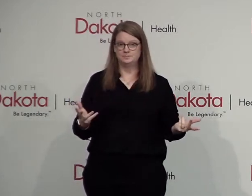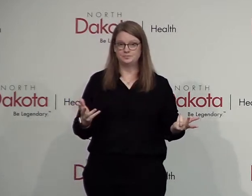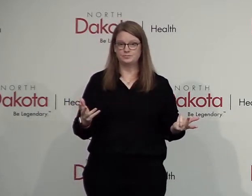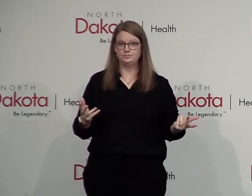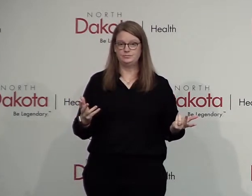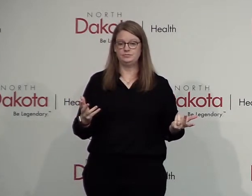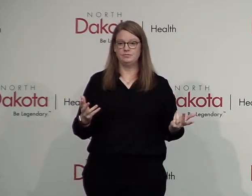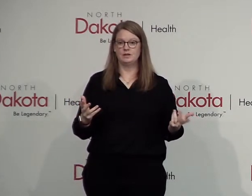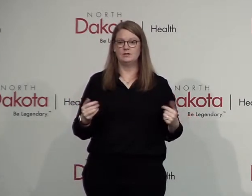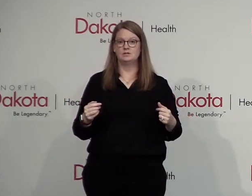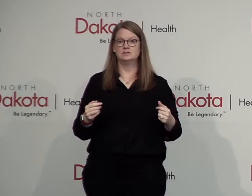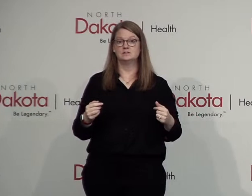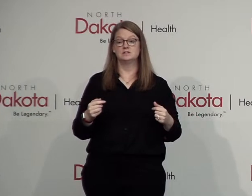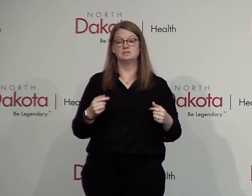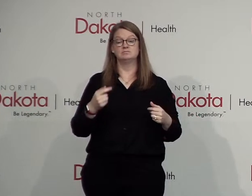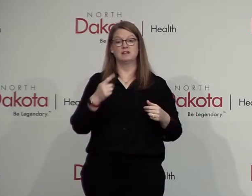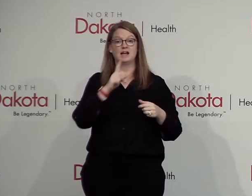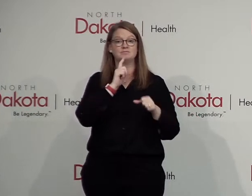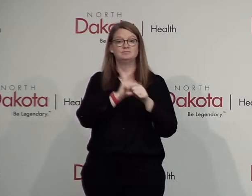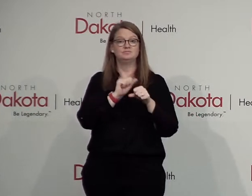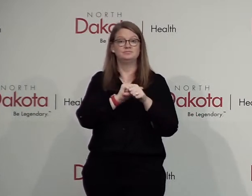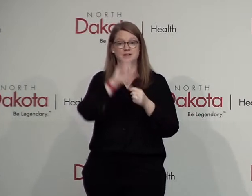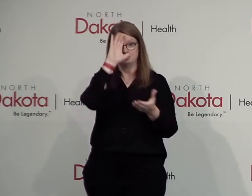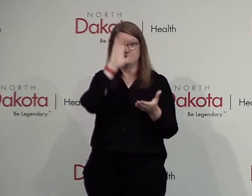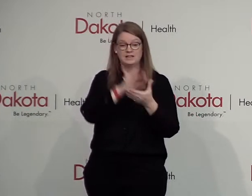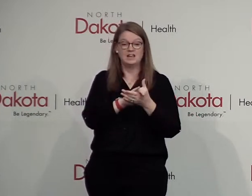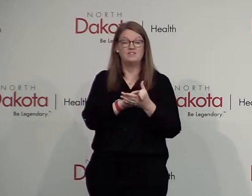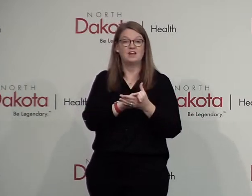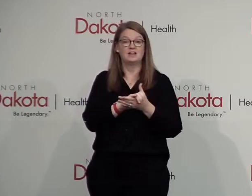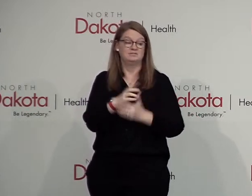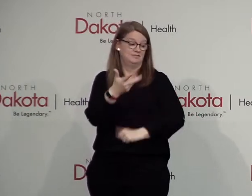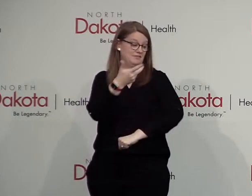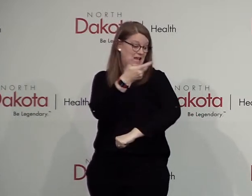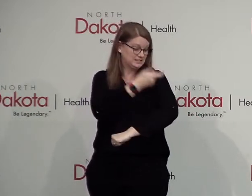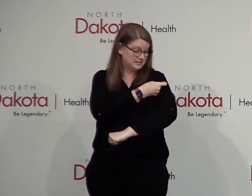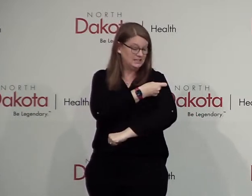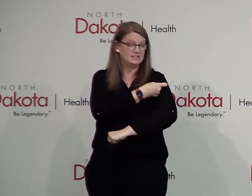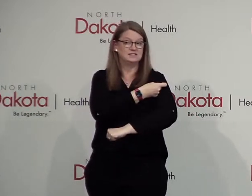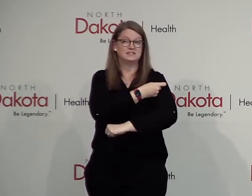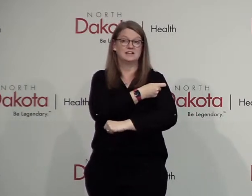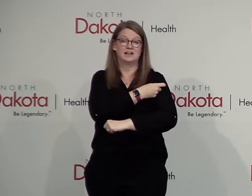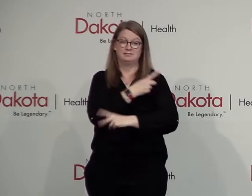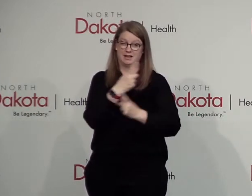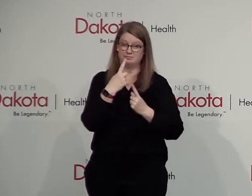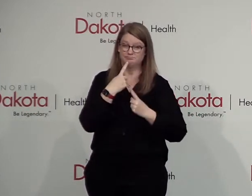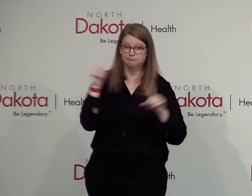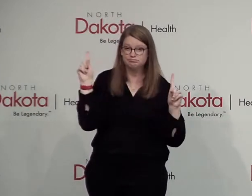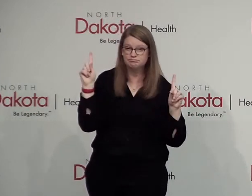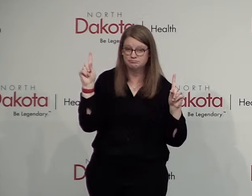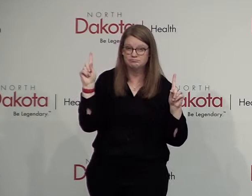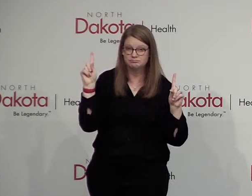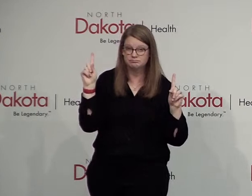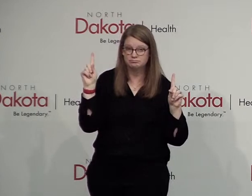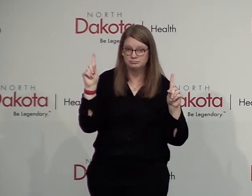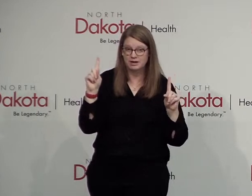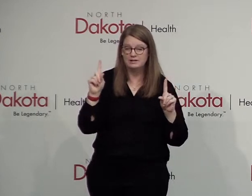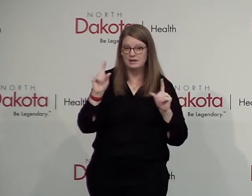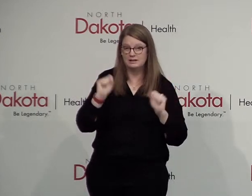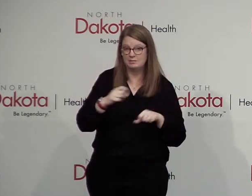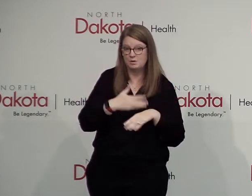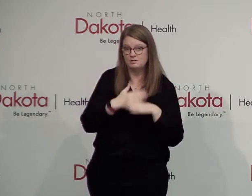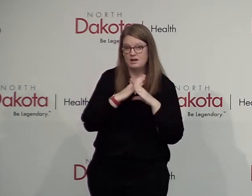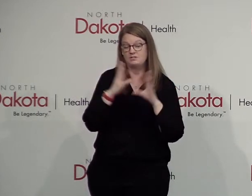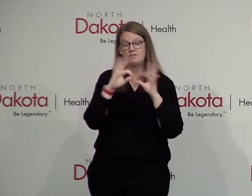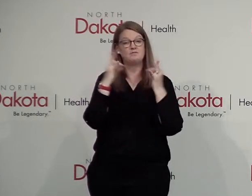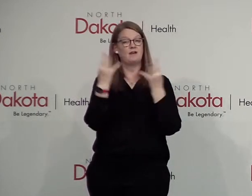I'm a believer in vaccines and the power of vaccines, and and what they can do to help protect our families